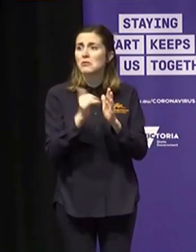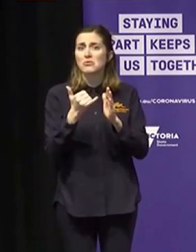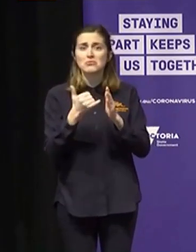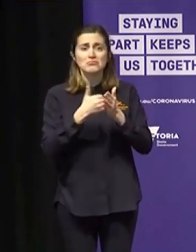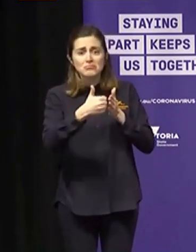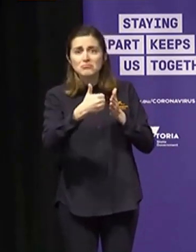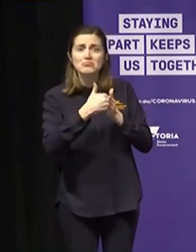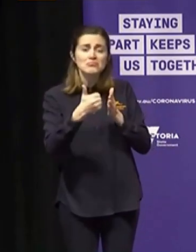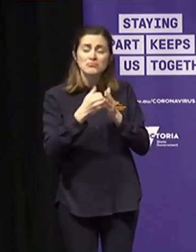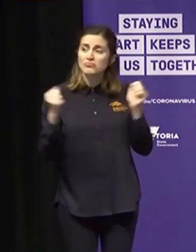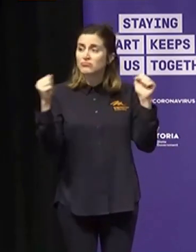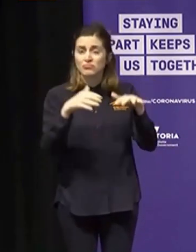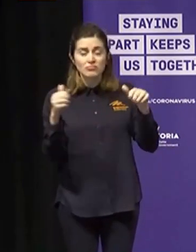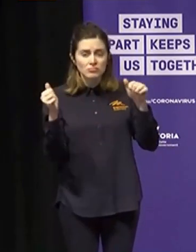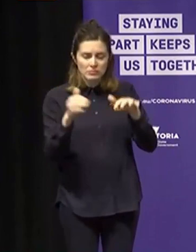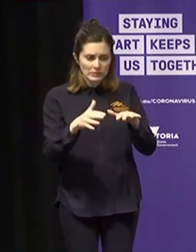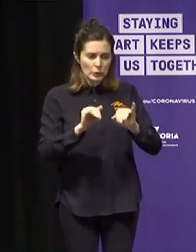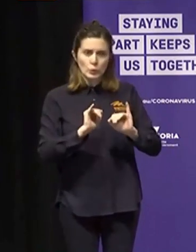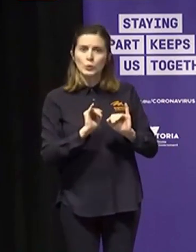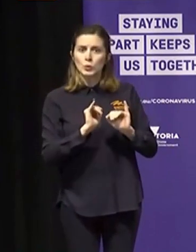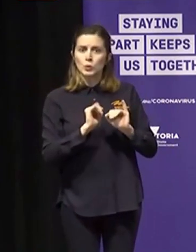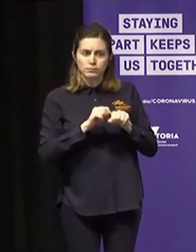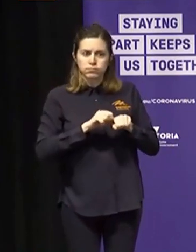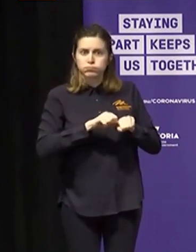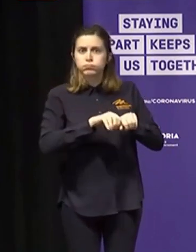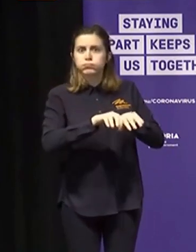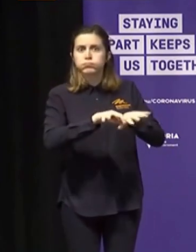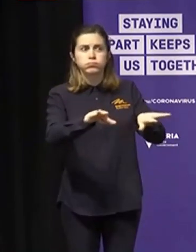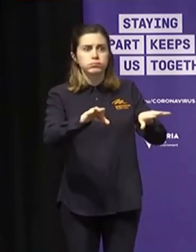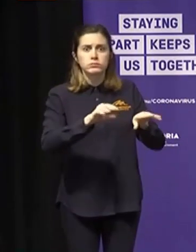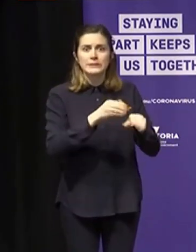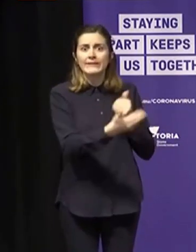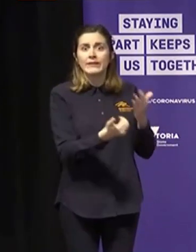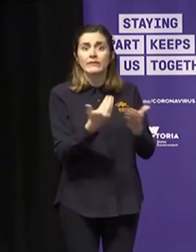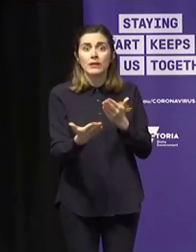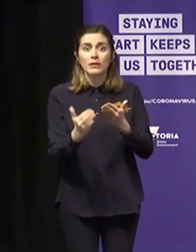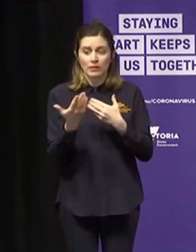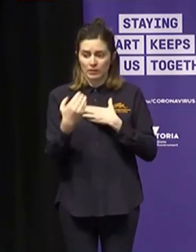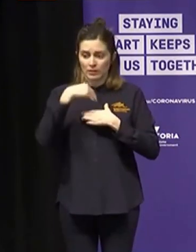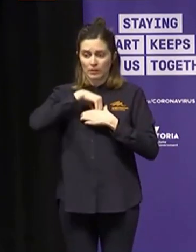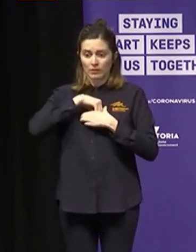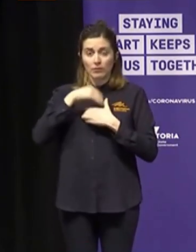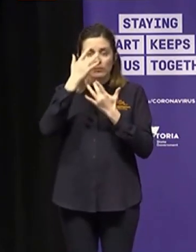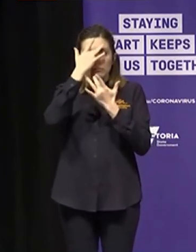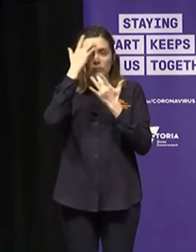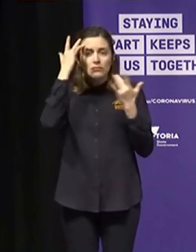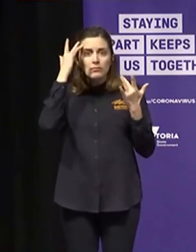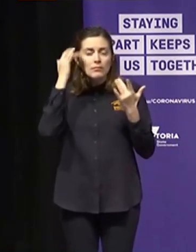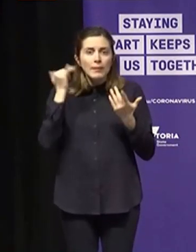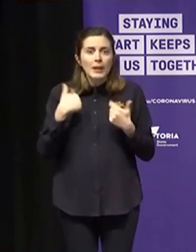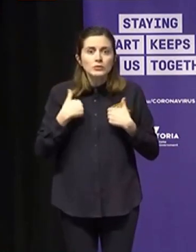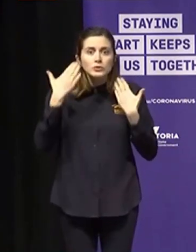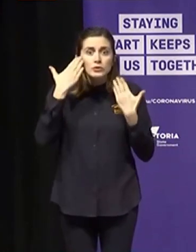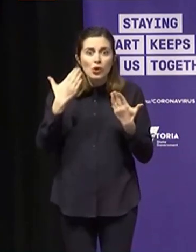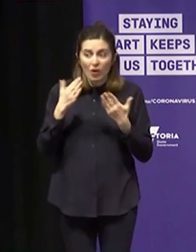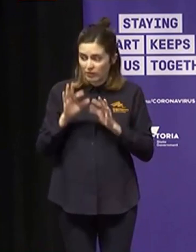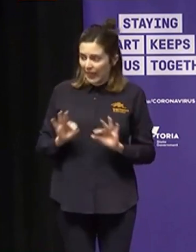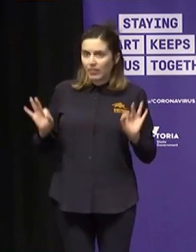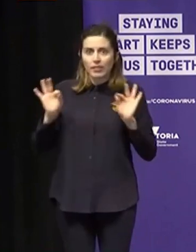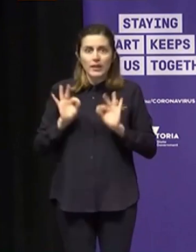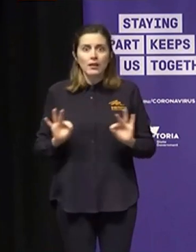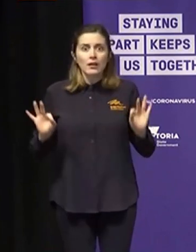unwell, then that means lots of people leave that gathering positive. They may not know it. Some of them may never get symptoms. But